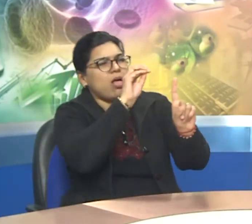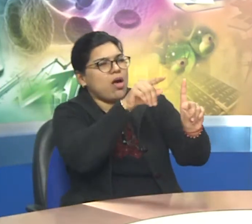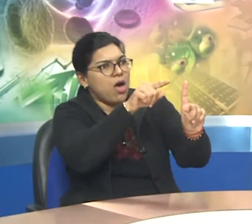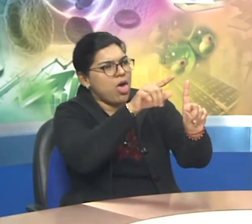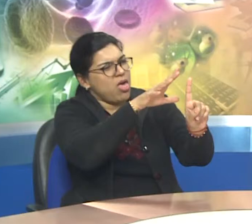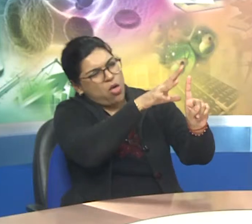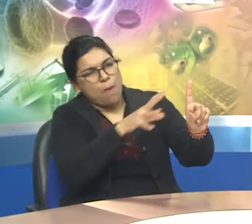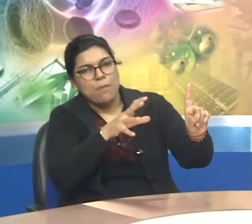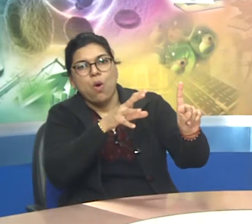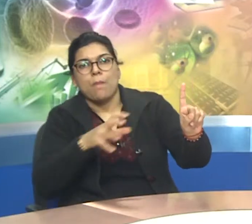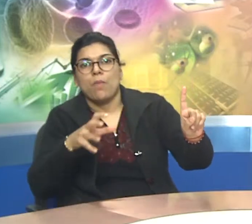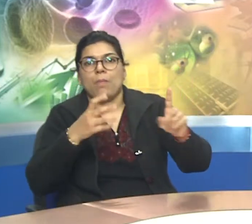copying